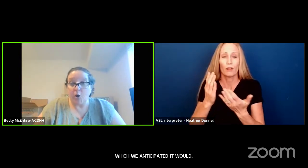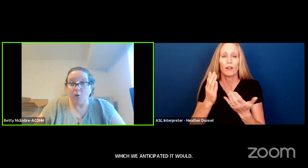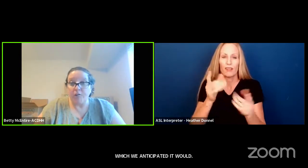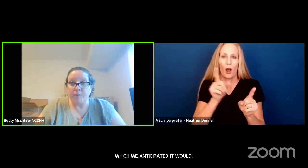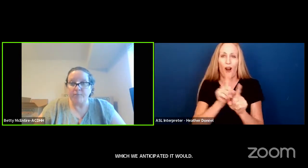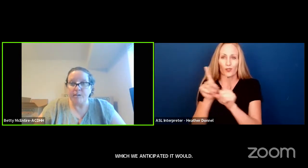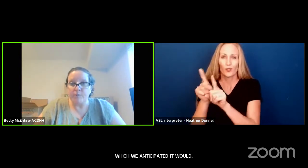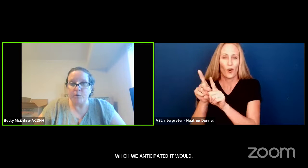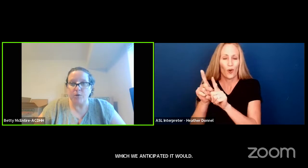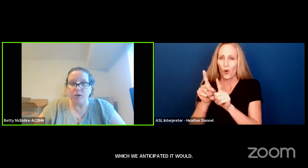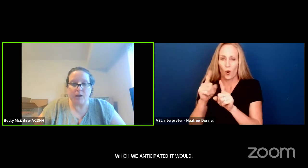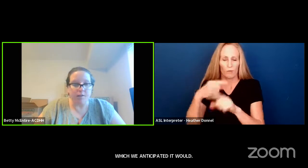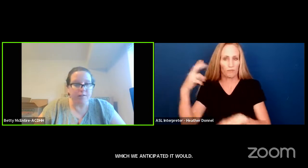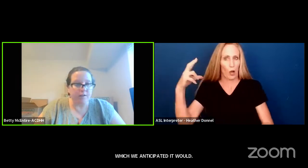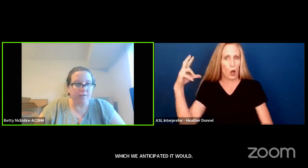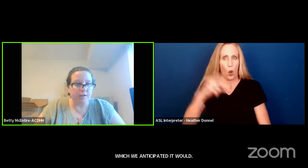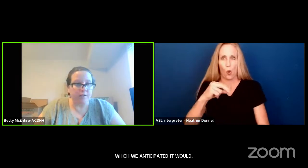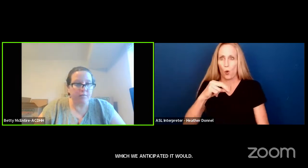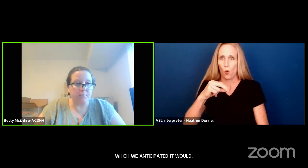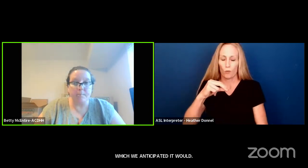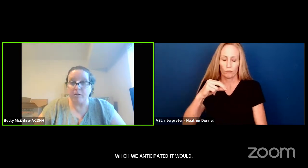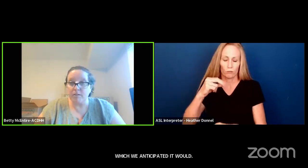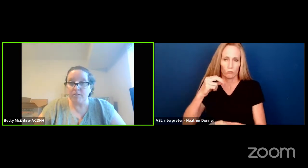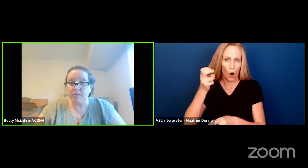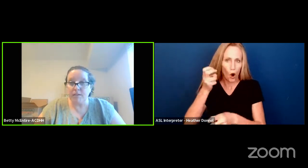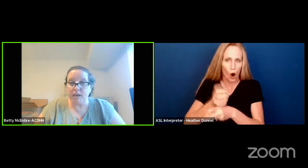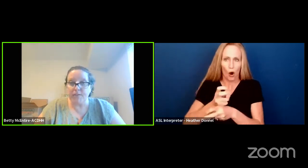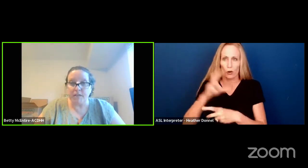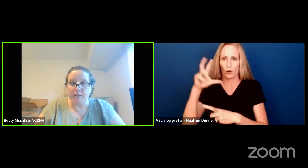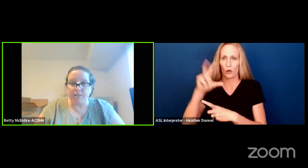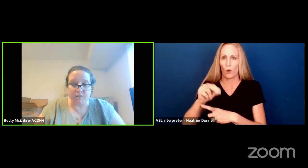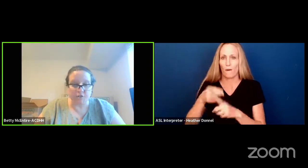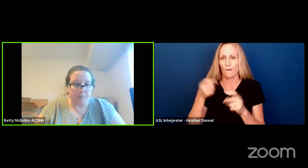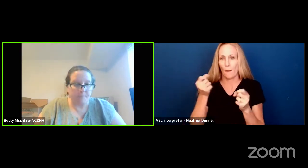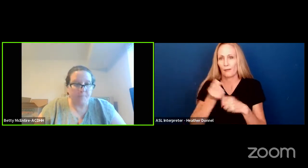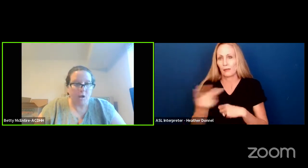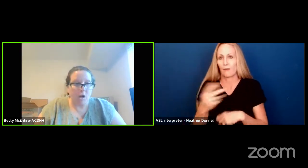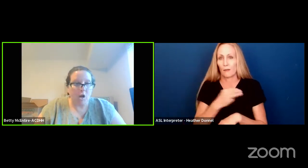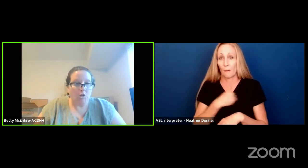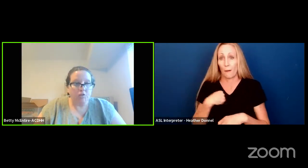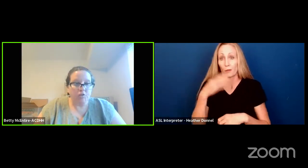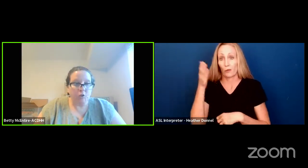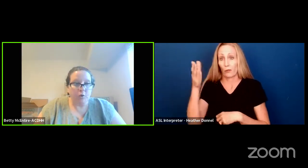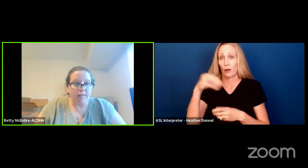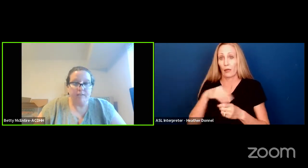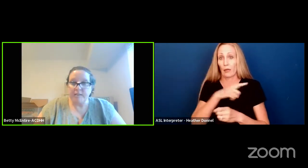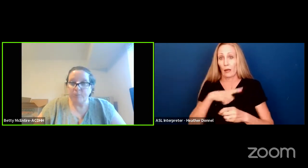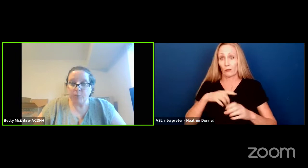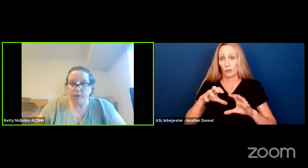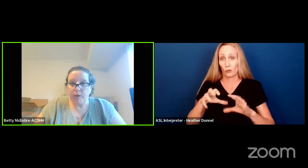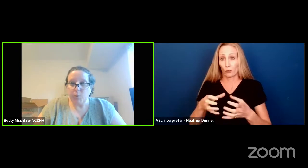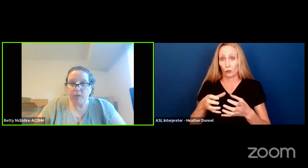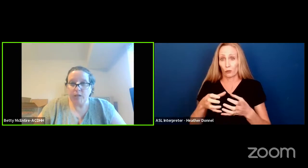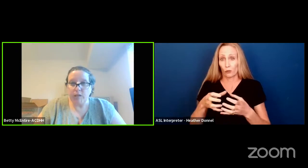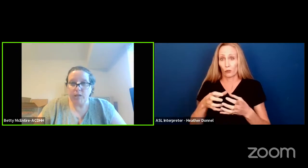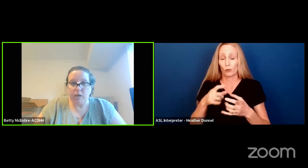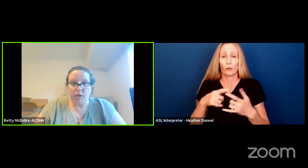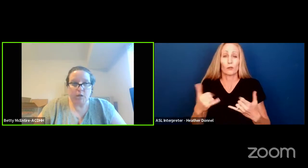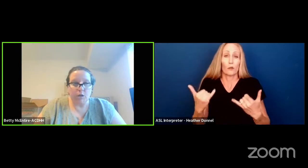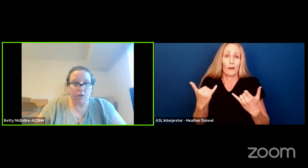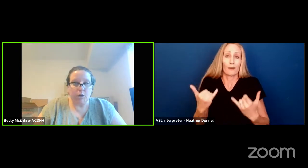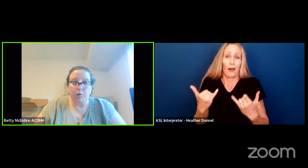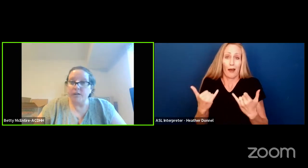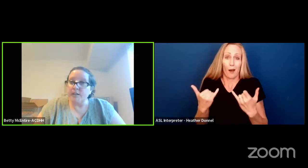hard no from several of the members at the legislature. So at this point,